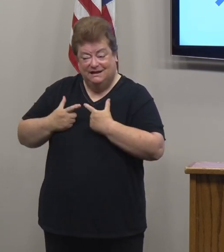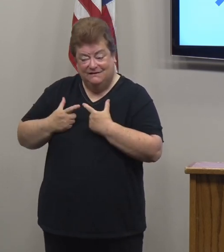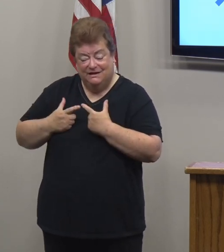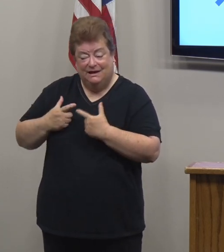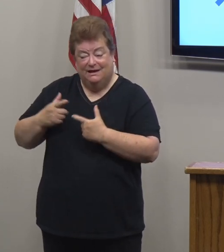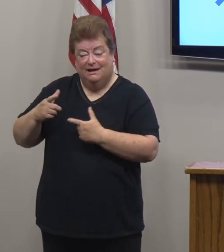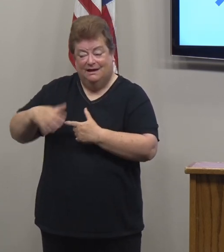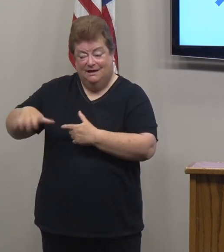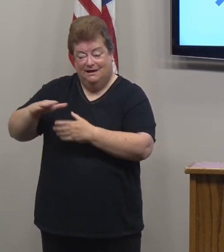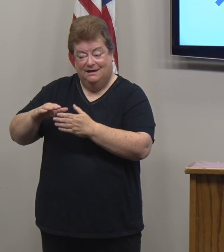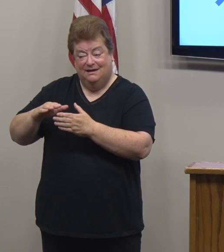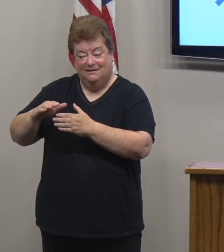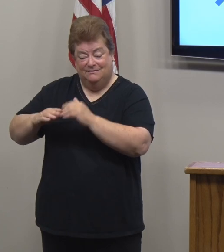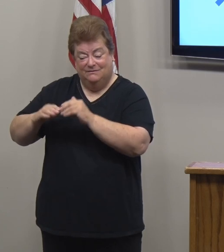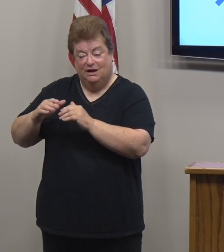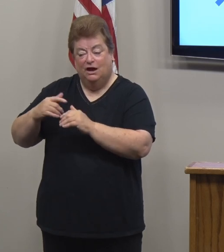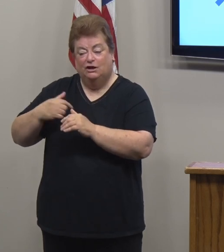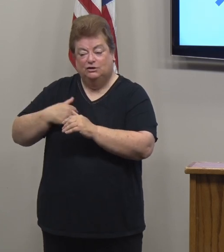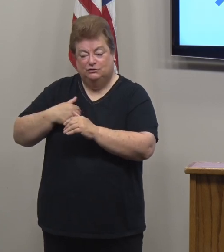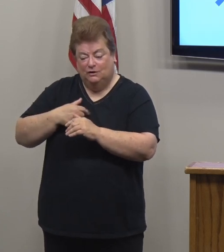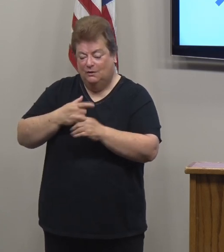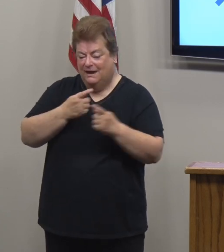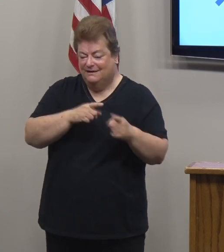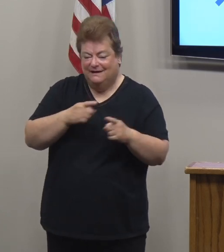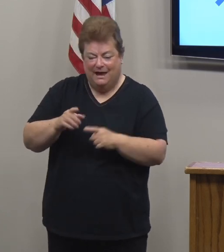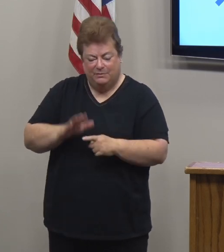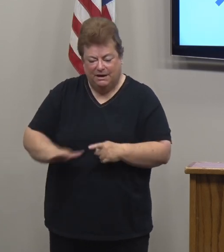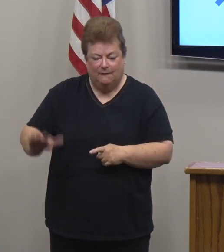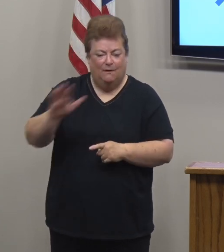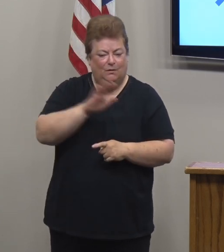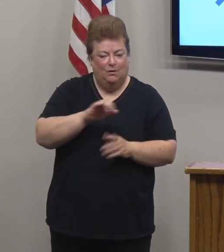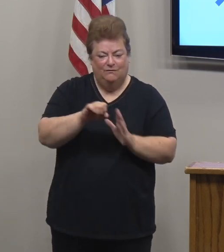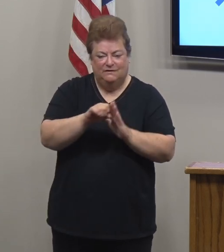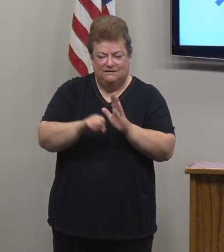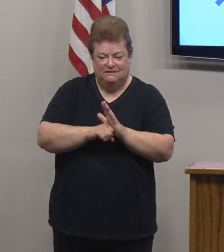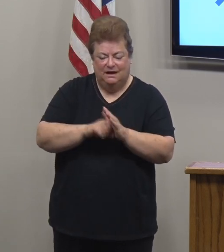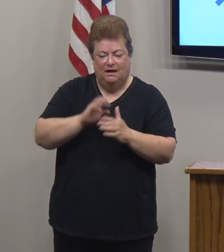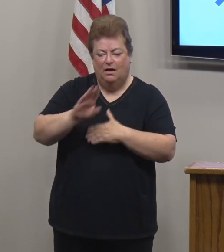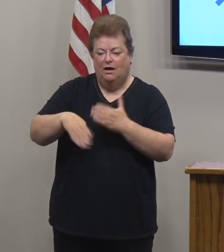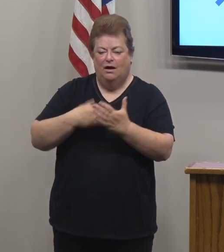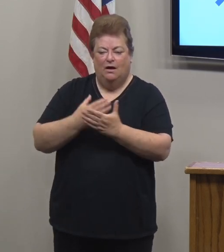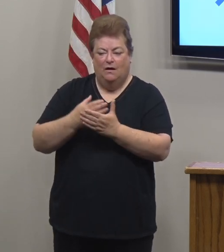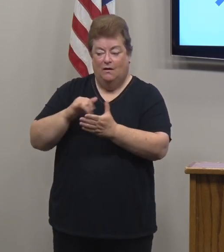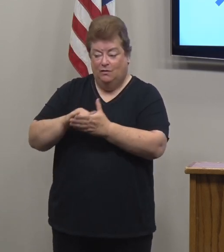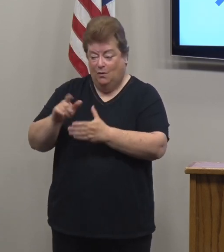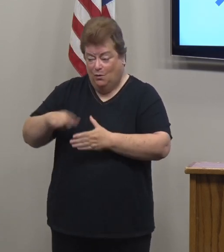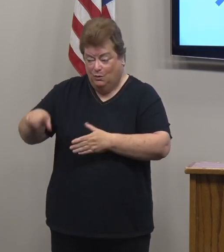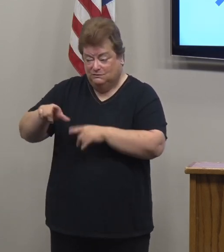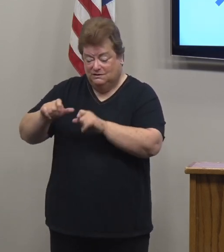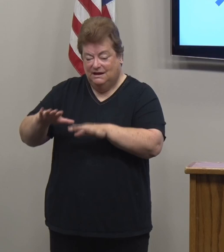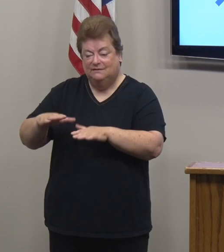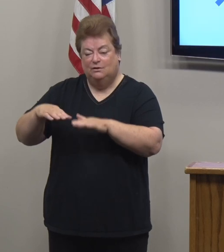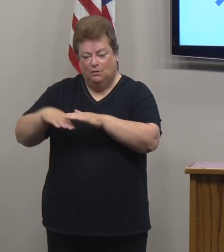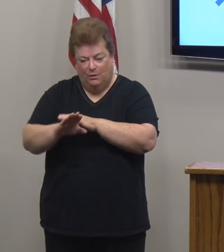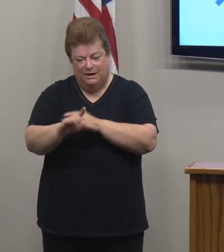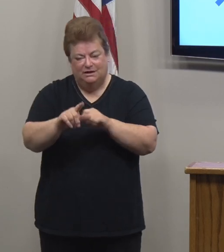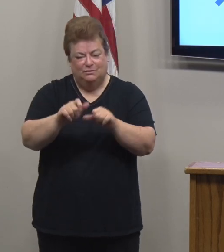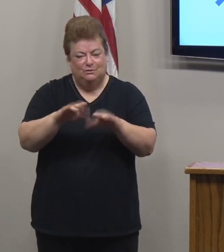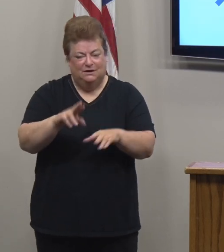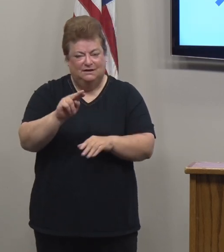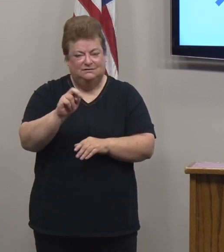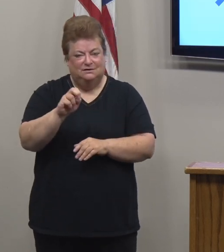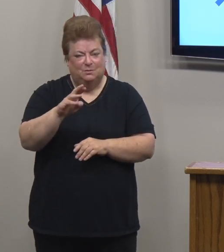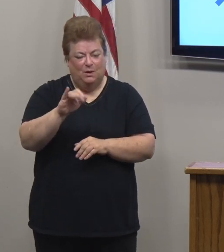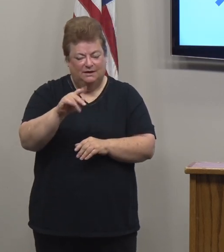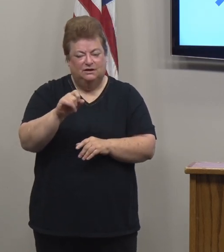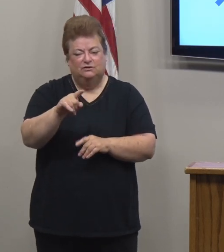more. So that's occurring all over the state, and all of those tests are also going in to Test Nebraska. So they've